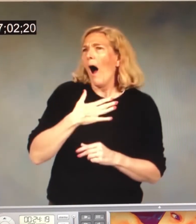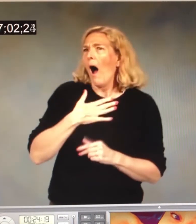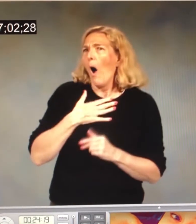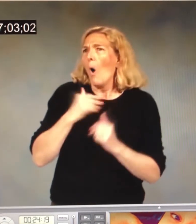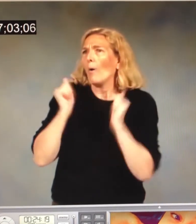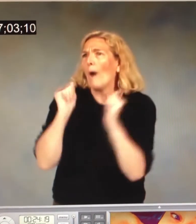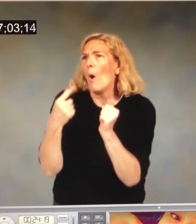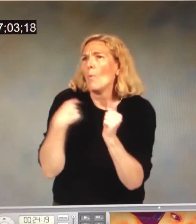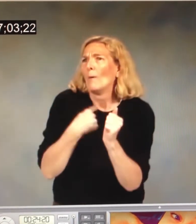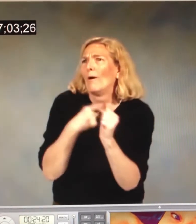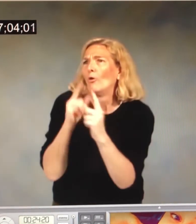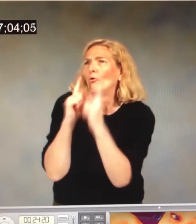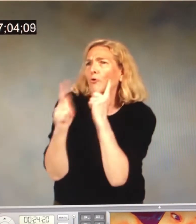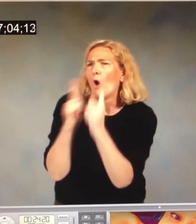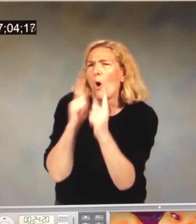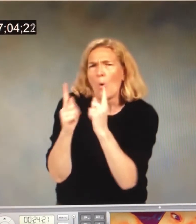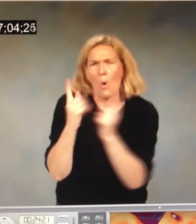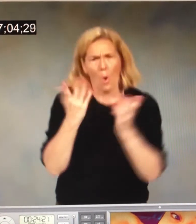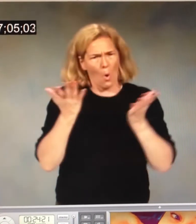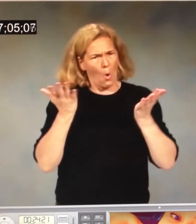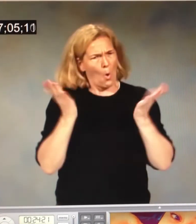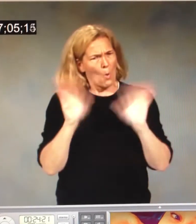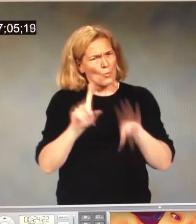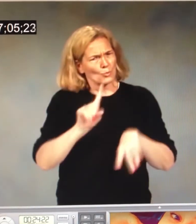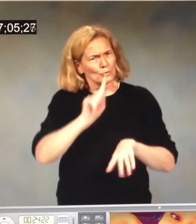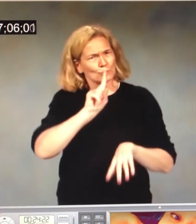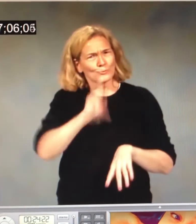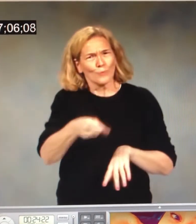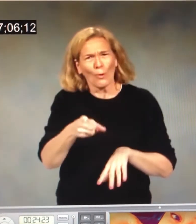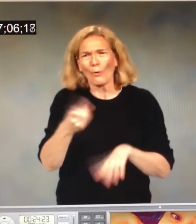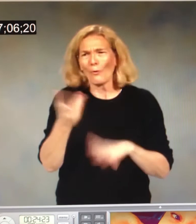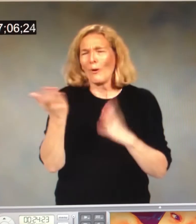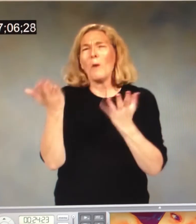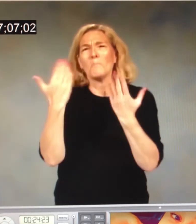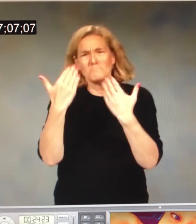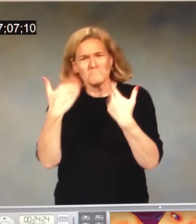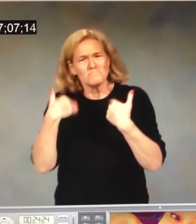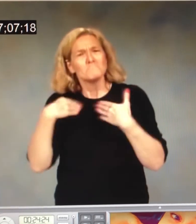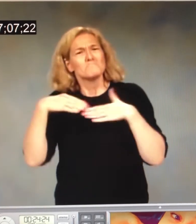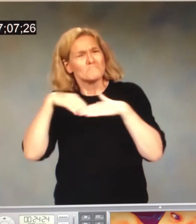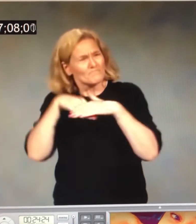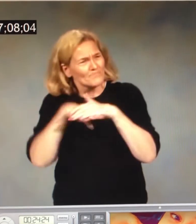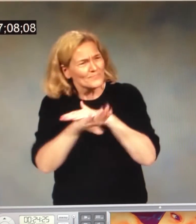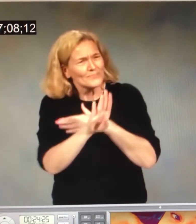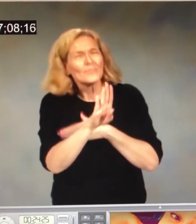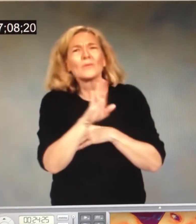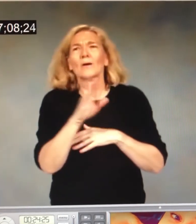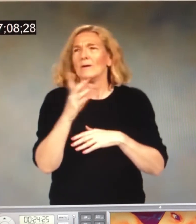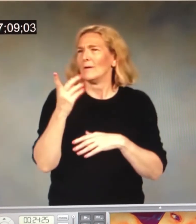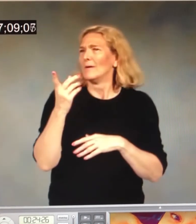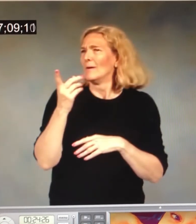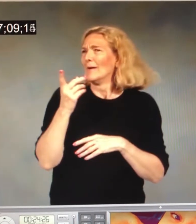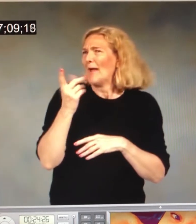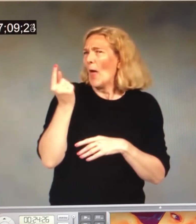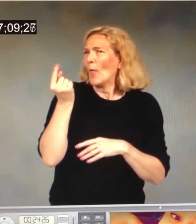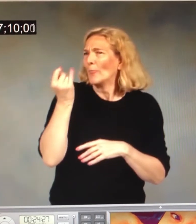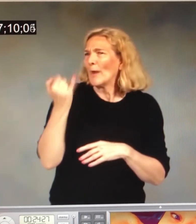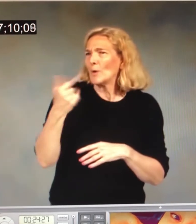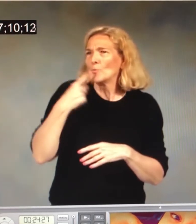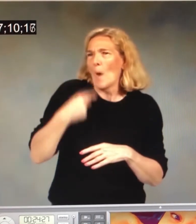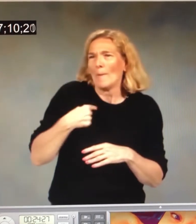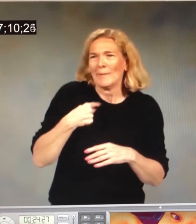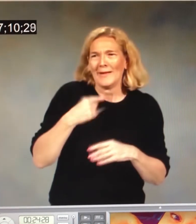Yes, I am Tori's mom. Oh, can we talk? Can we interview you? Yes, sure, of course. We entered